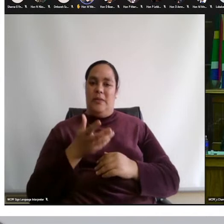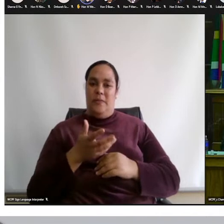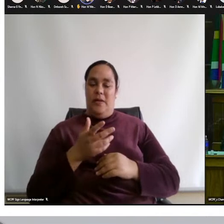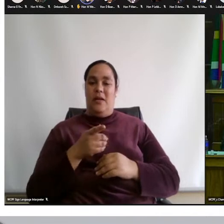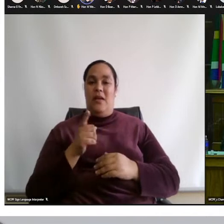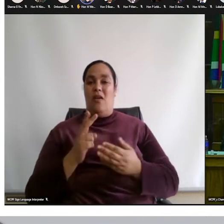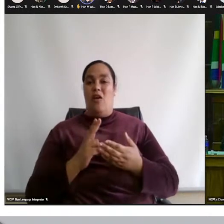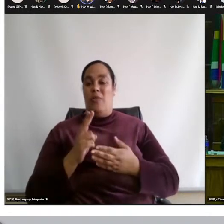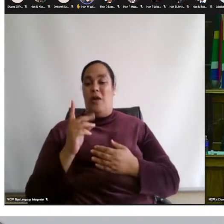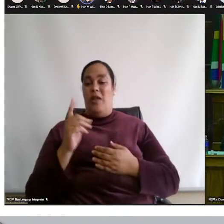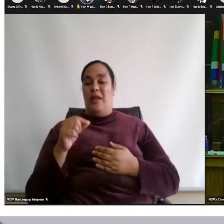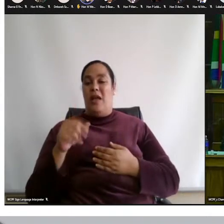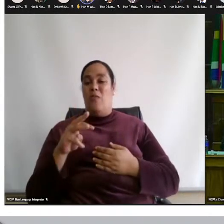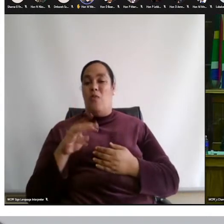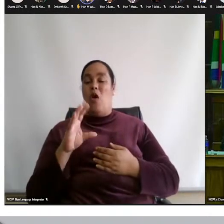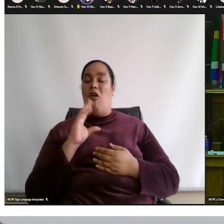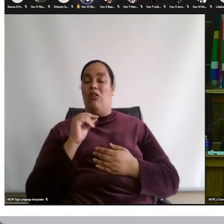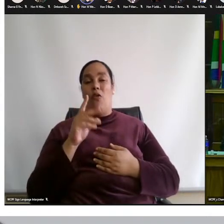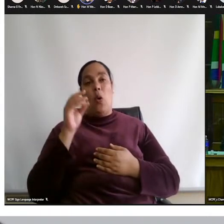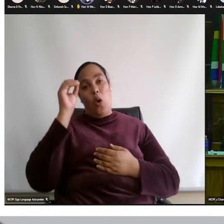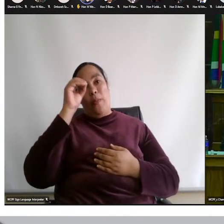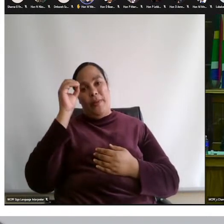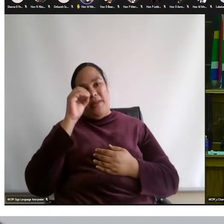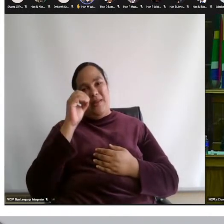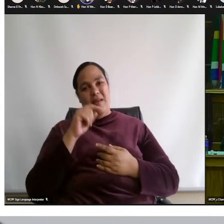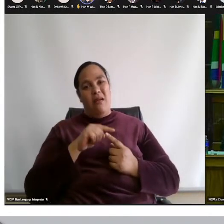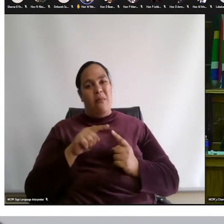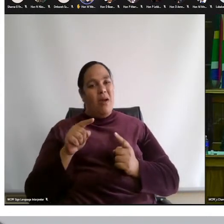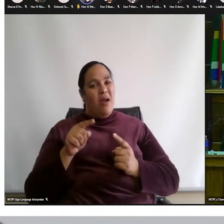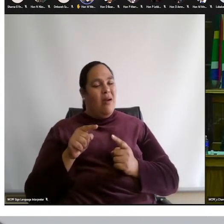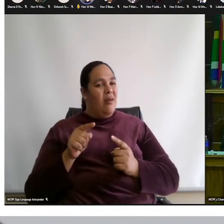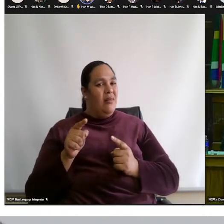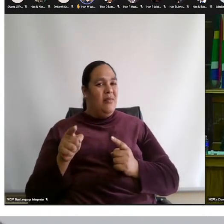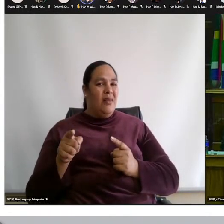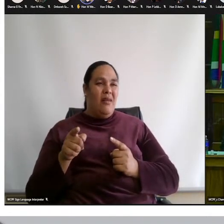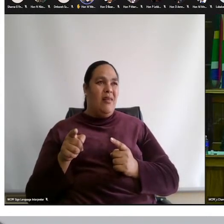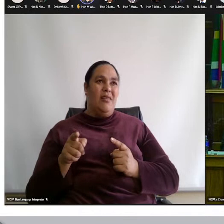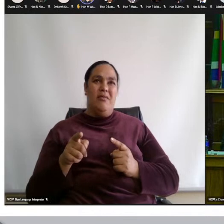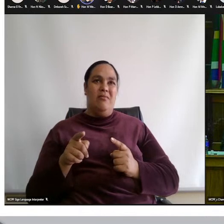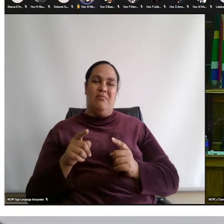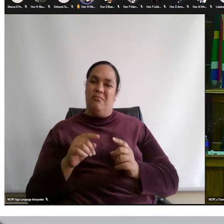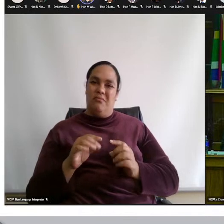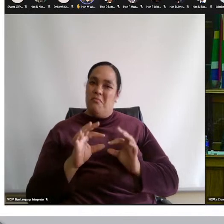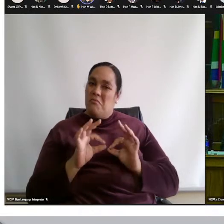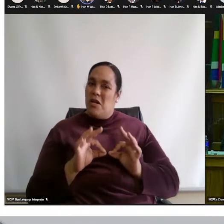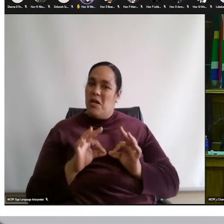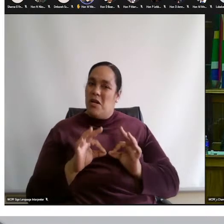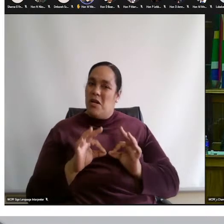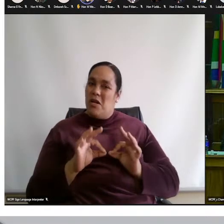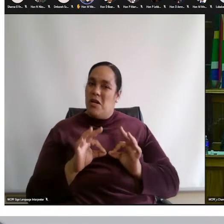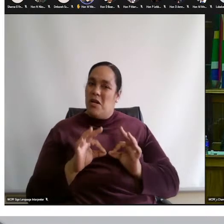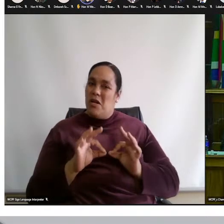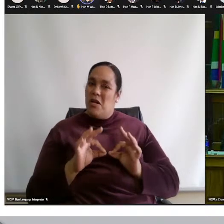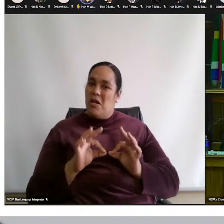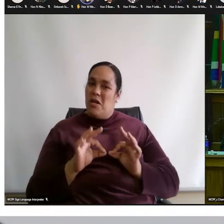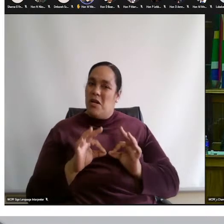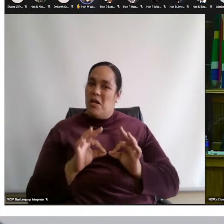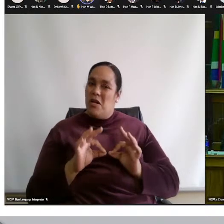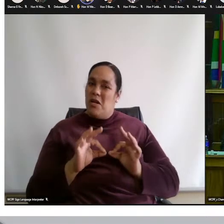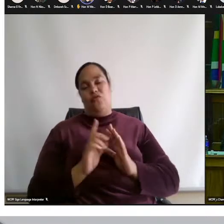Honourable Dagmo is asking for an opinion, which is not permitted by the rules of this